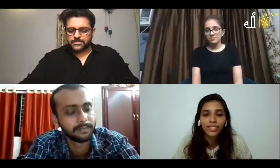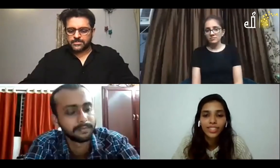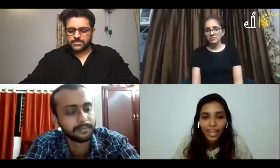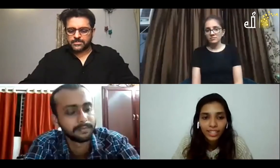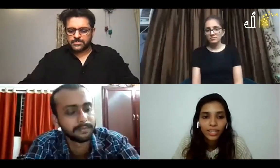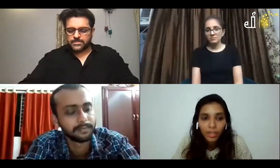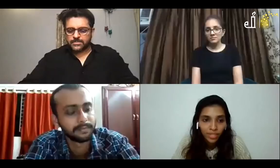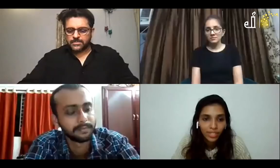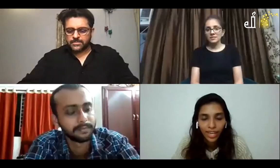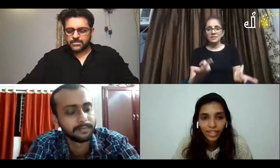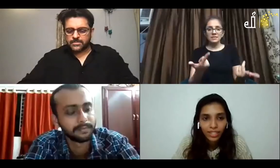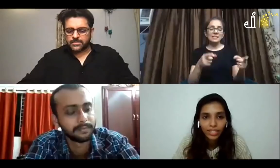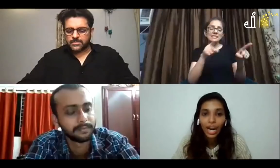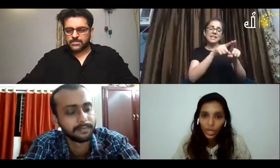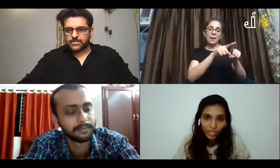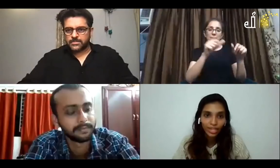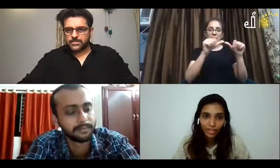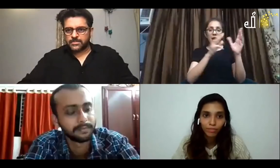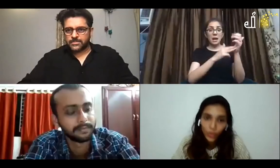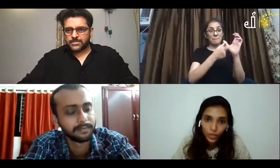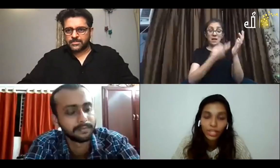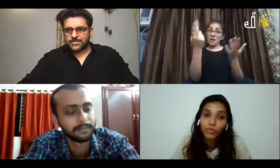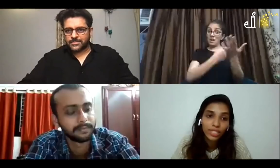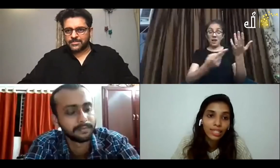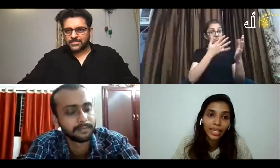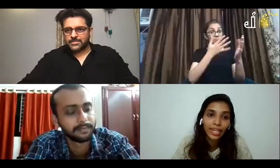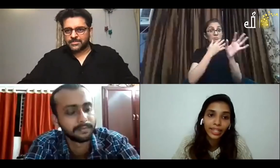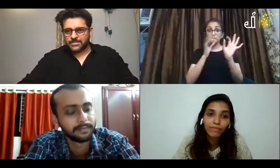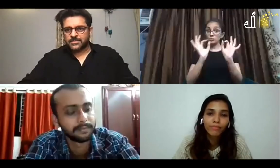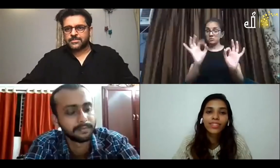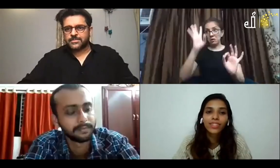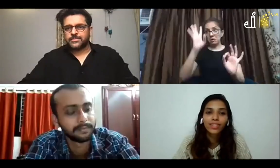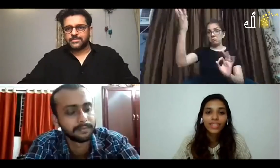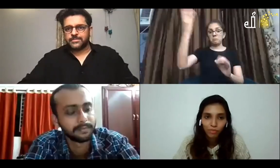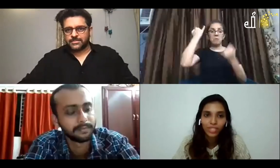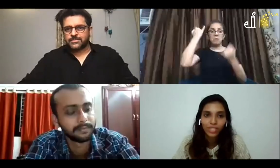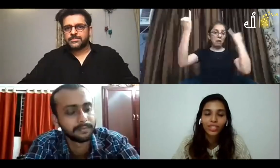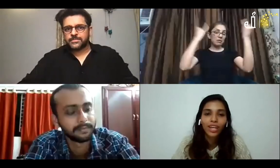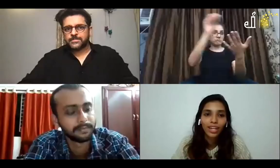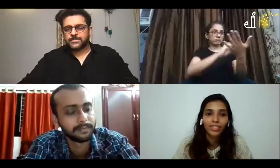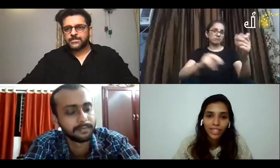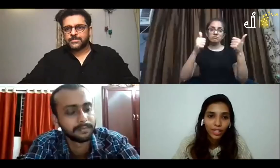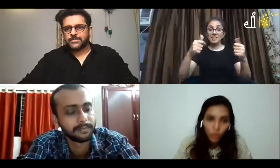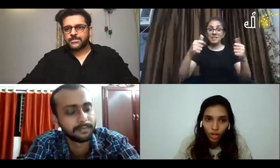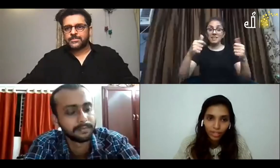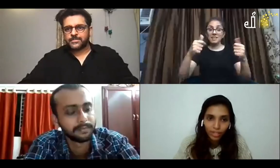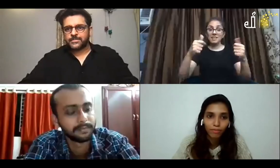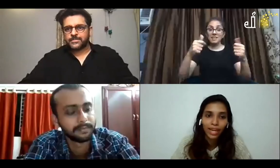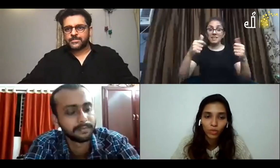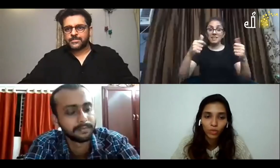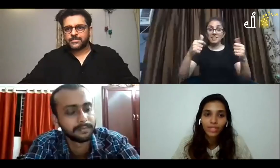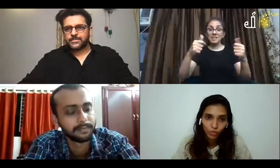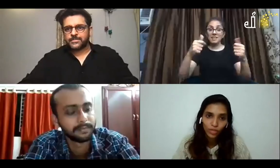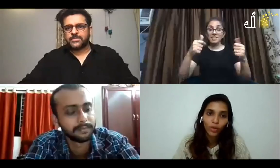Yeah, just like Amar said, the art was really beautiful, it was creative, but the caption, like say no to cochlear